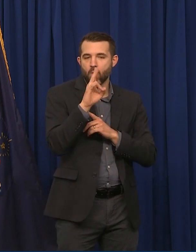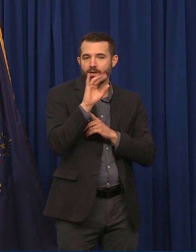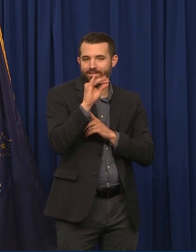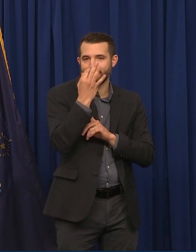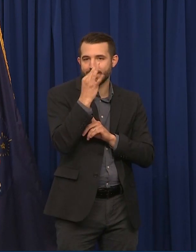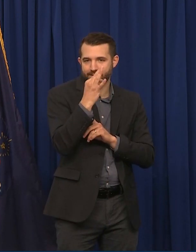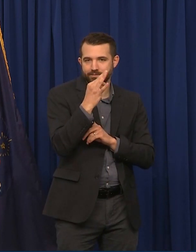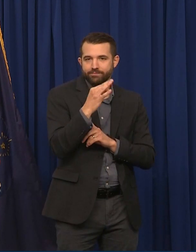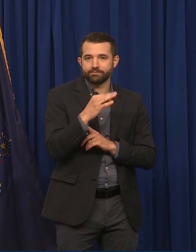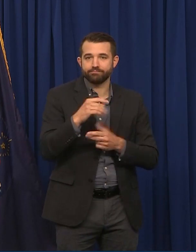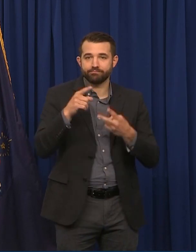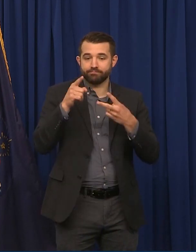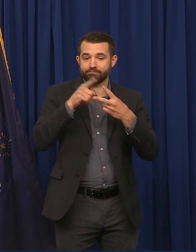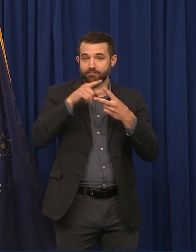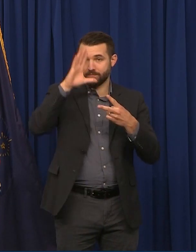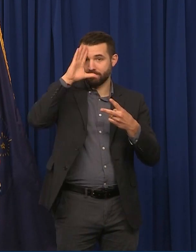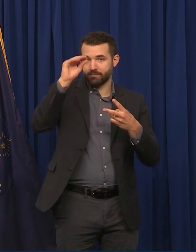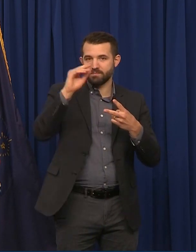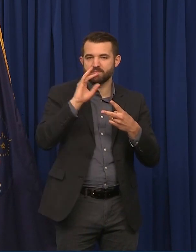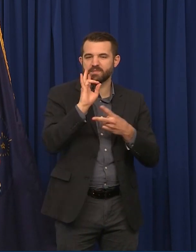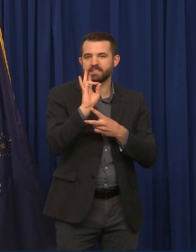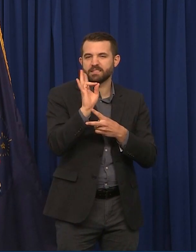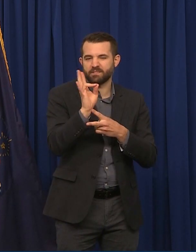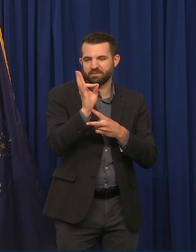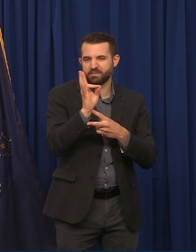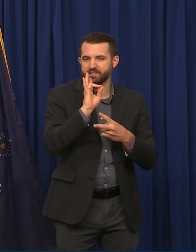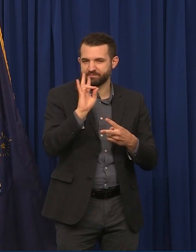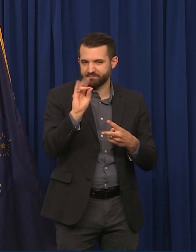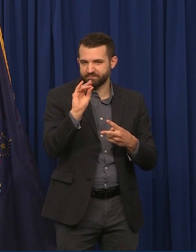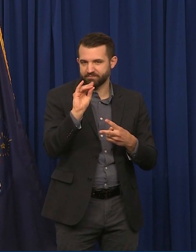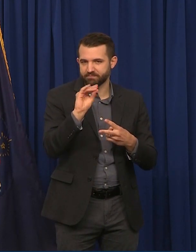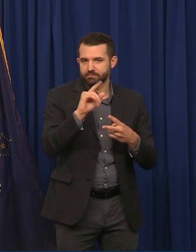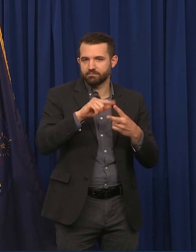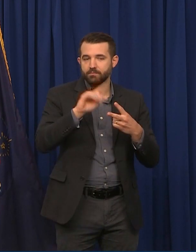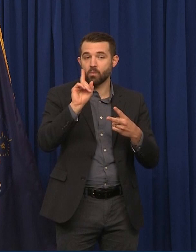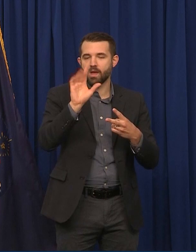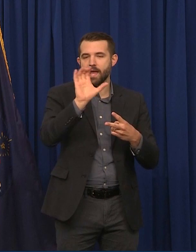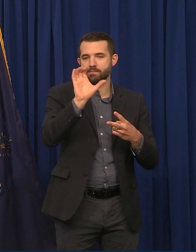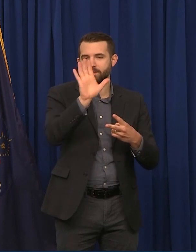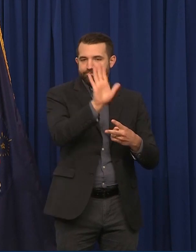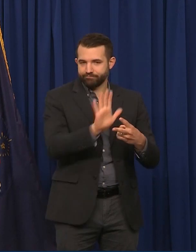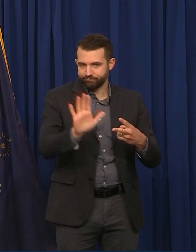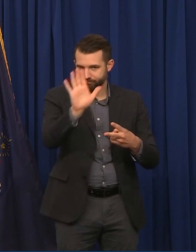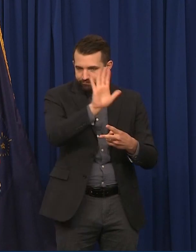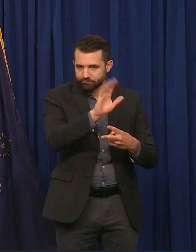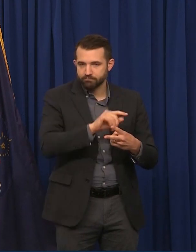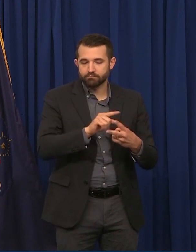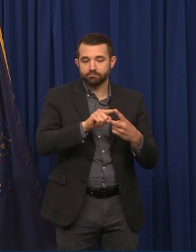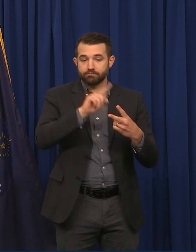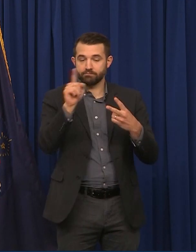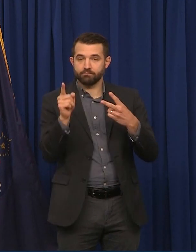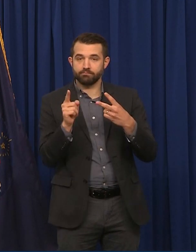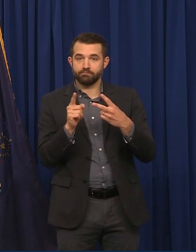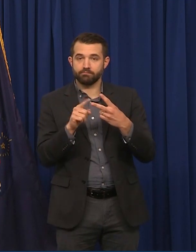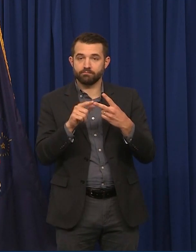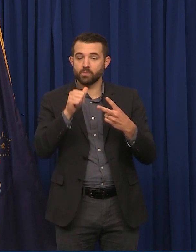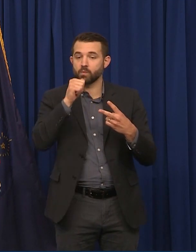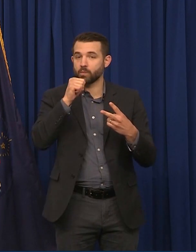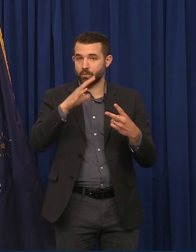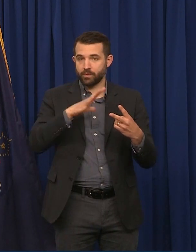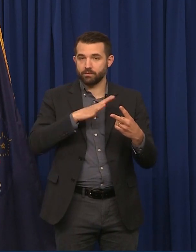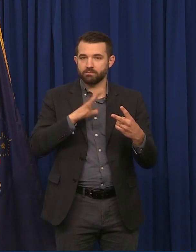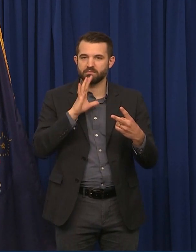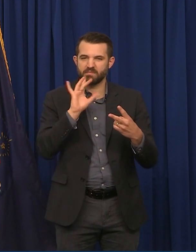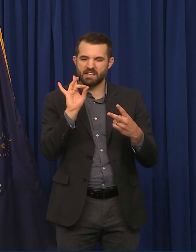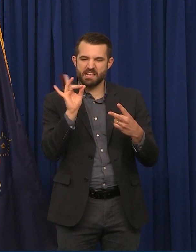One was a man in his 70s from Cumberland County, and the other was a female in her